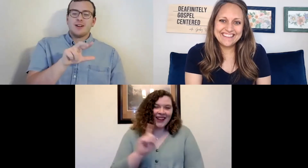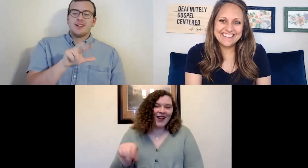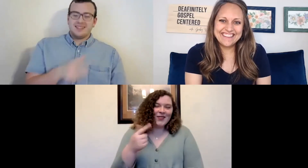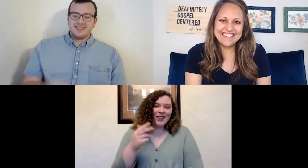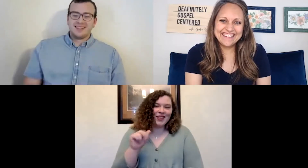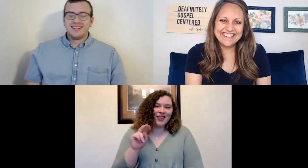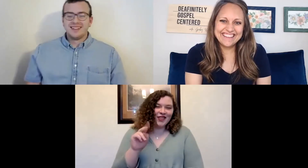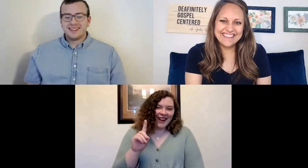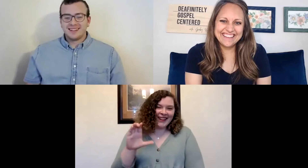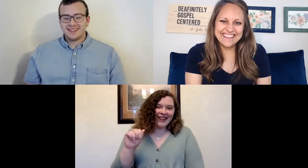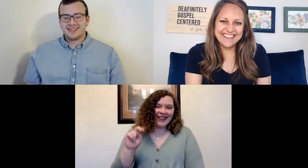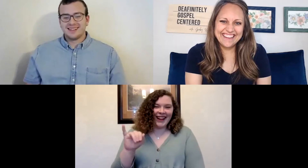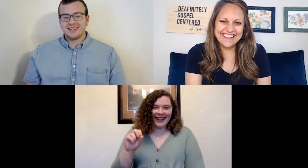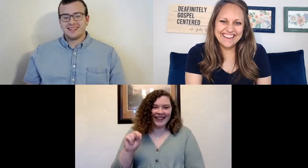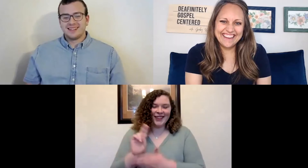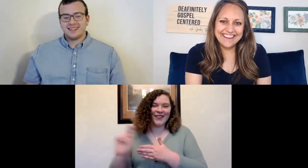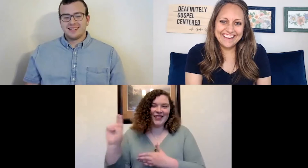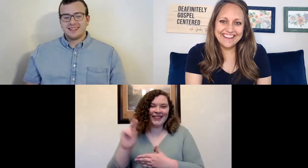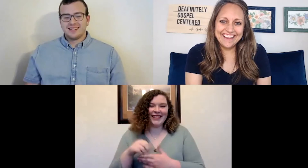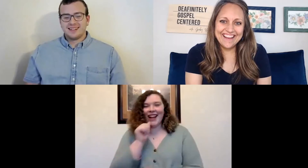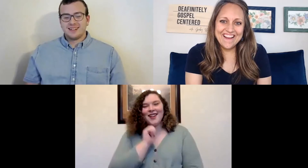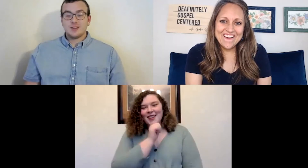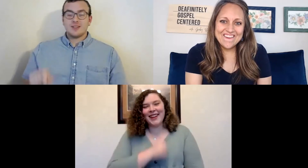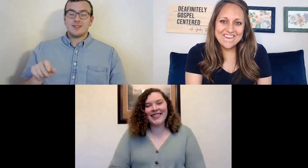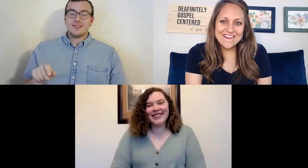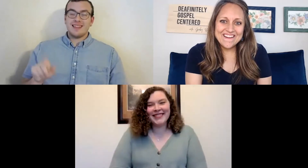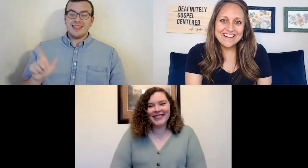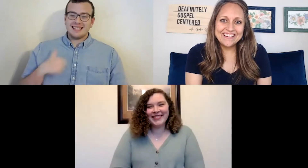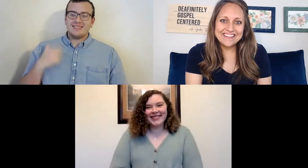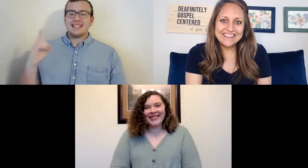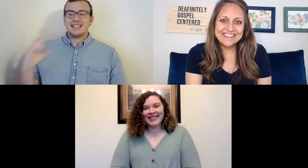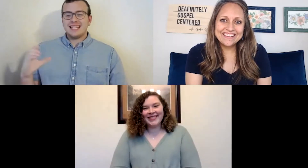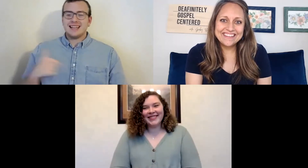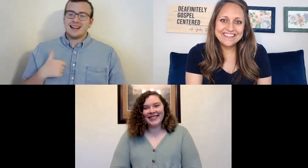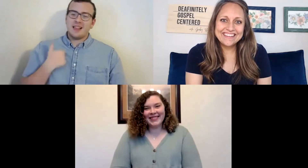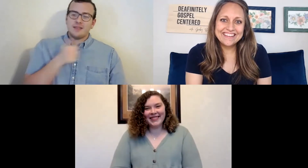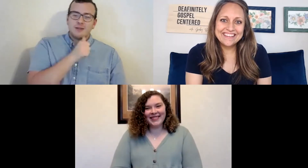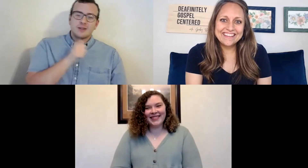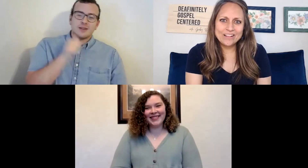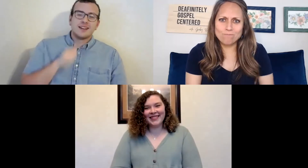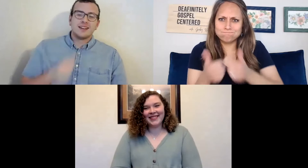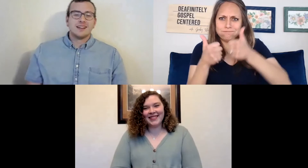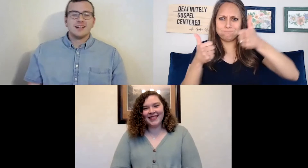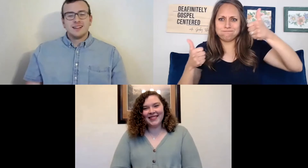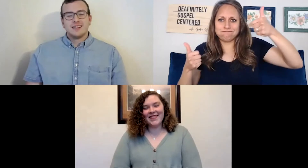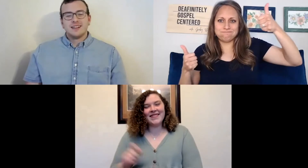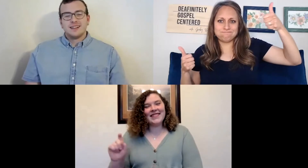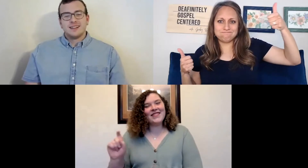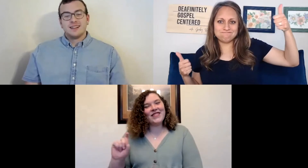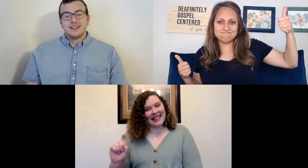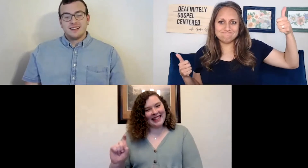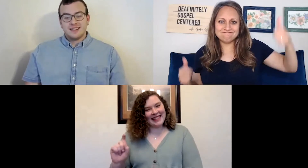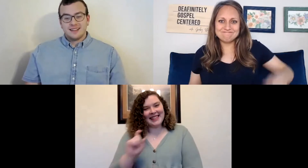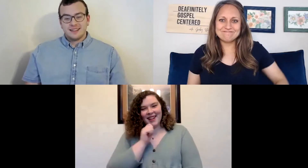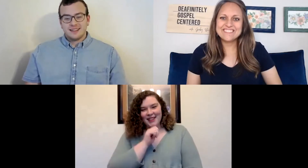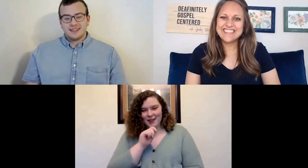No, she goes to Gallaudet. Right, and Dakota goes to Grand Canyon University out in Arizona. Yeah, she lives in D.C. Oh, wow, that's pretty